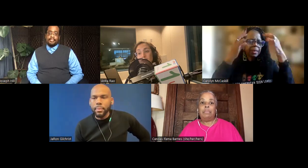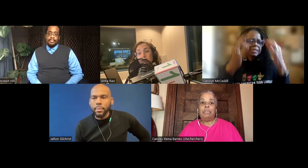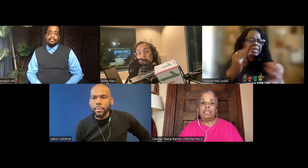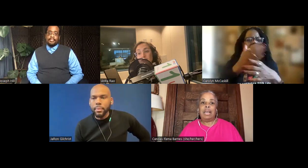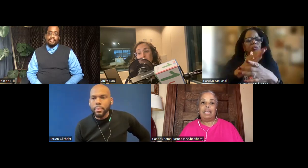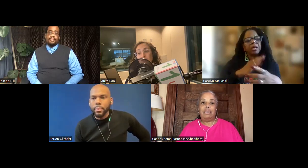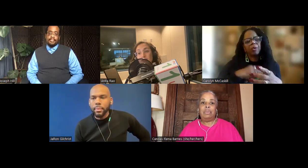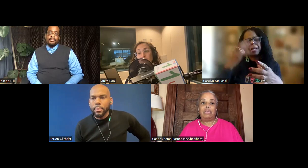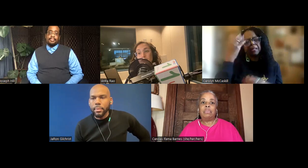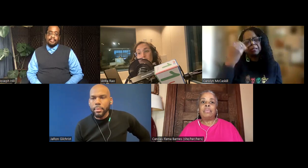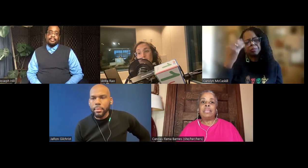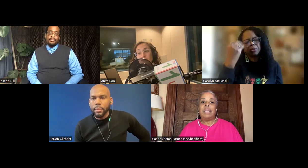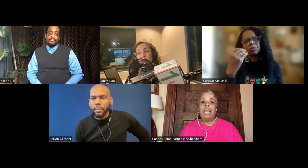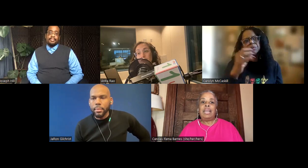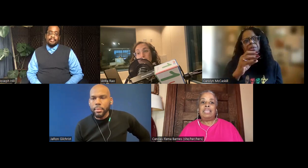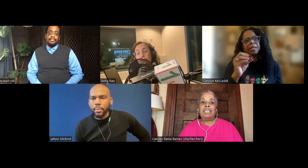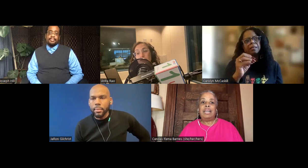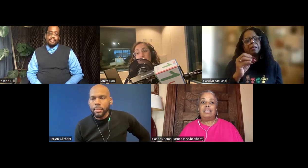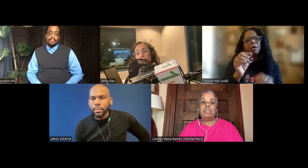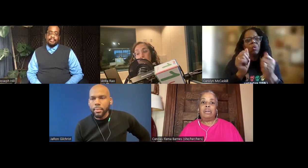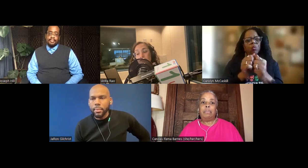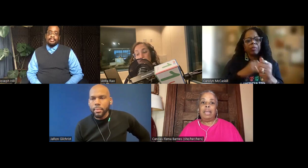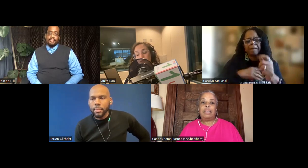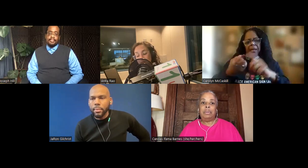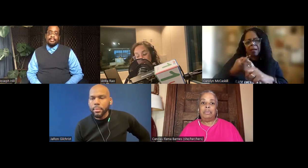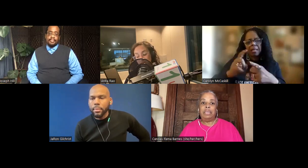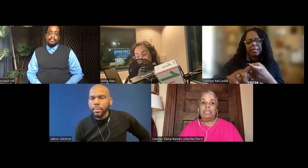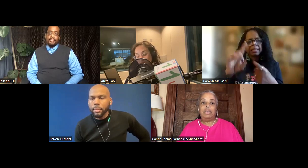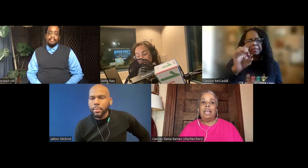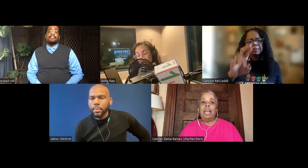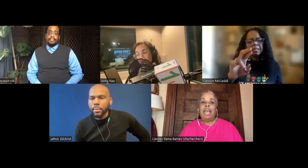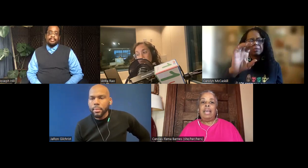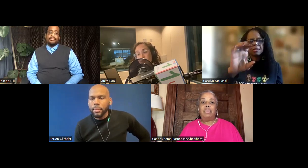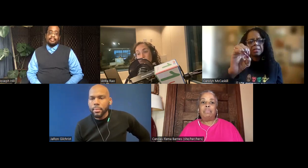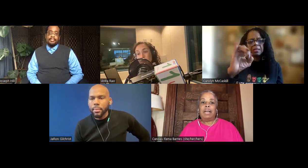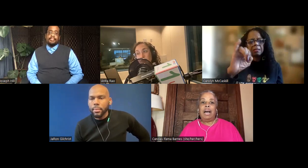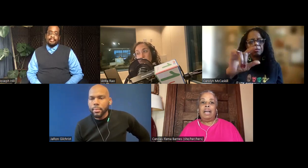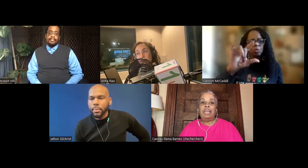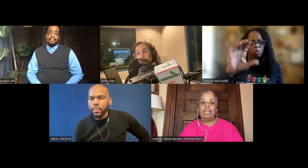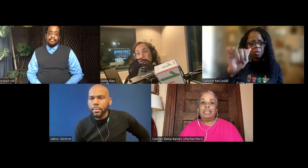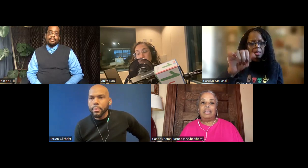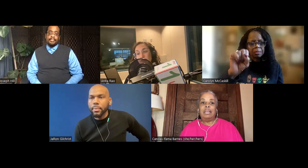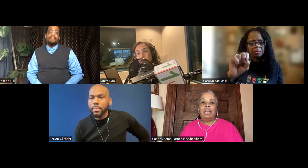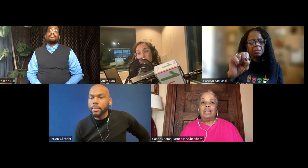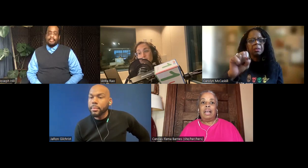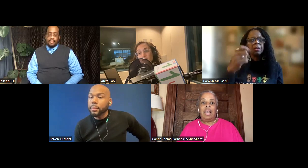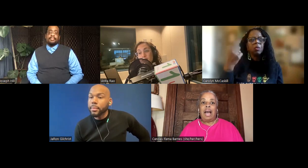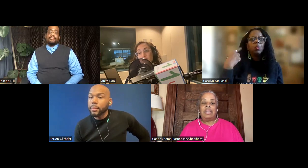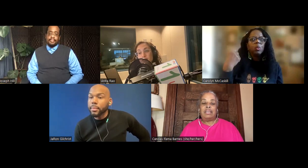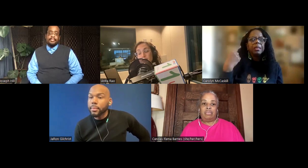American Sign Language. And I decided to share my experience, and with my colleagues, I